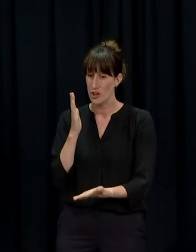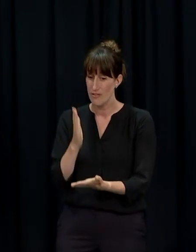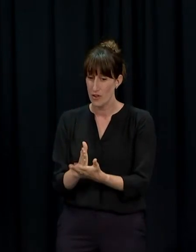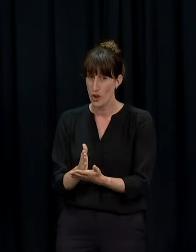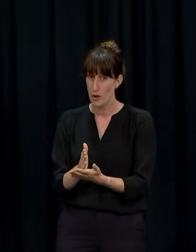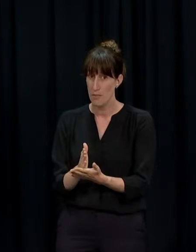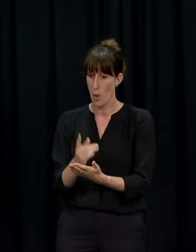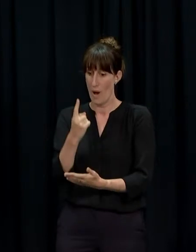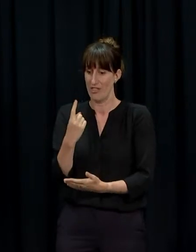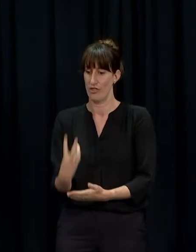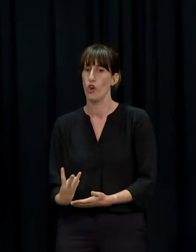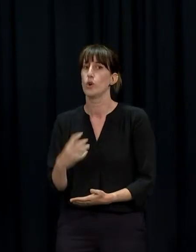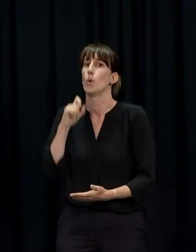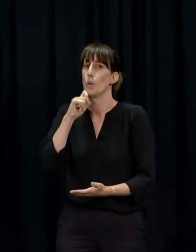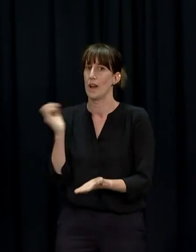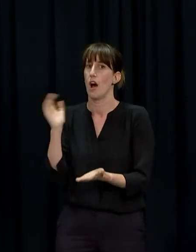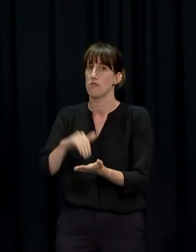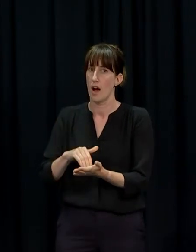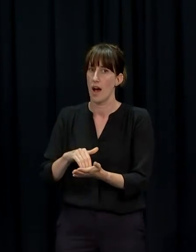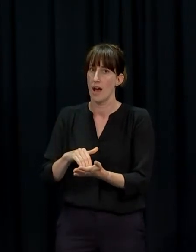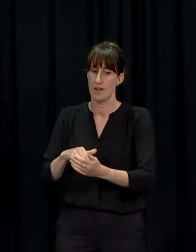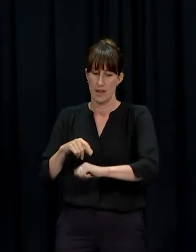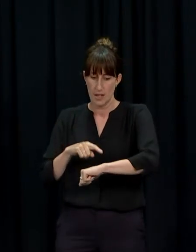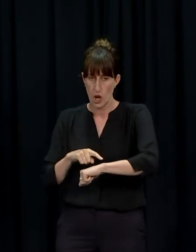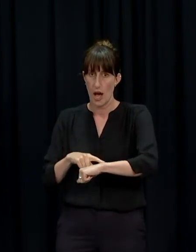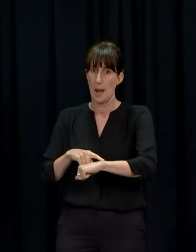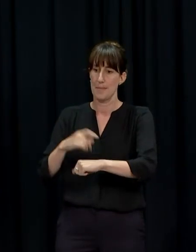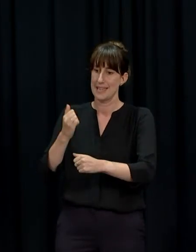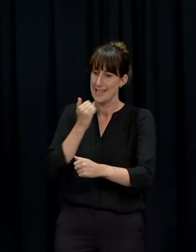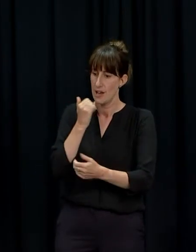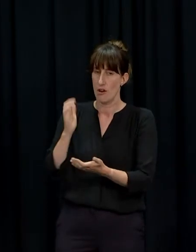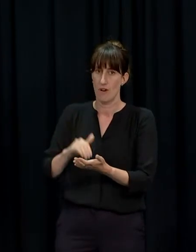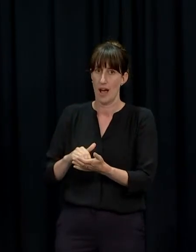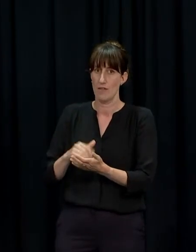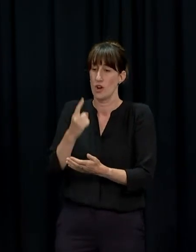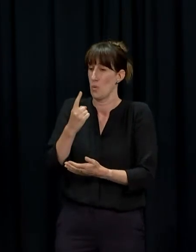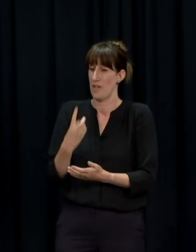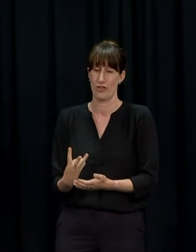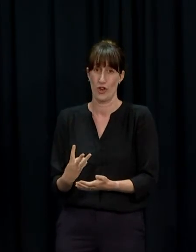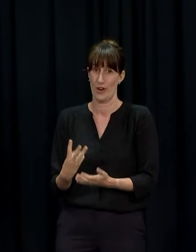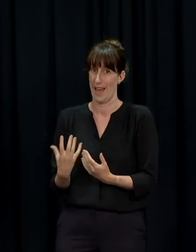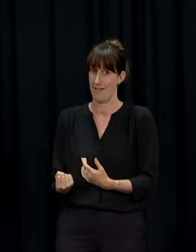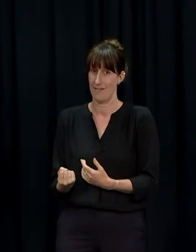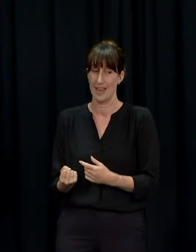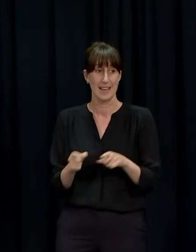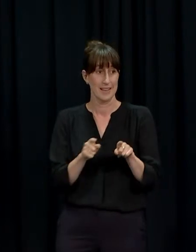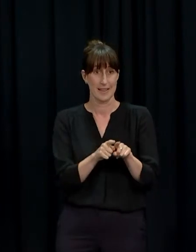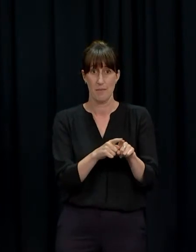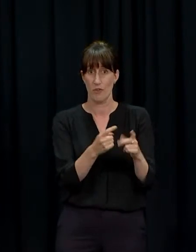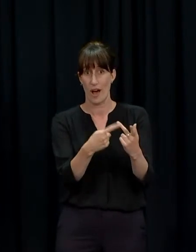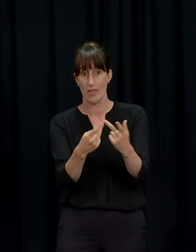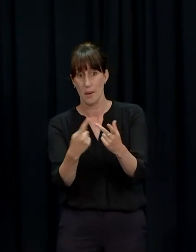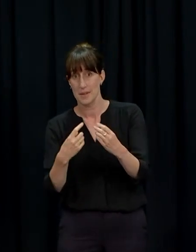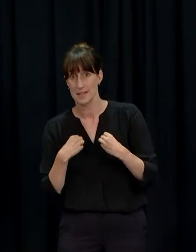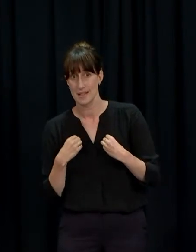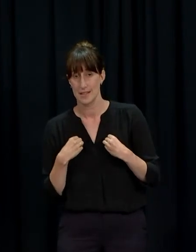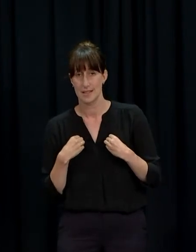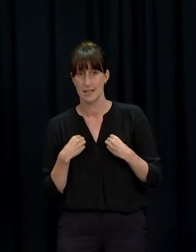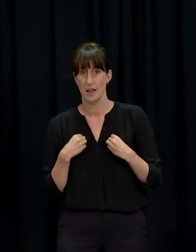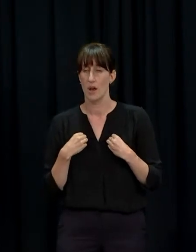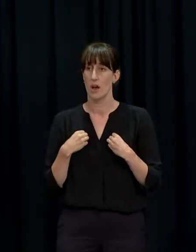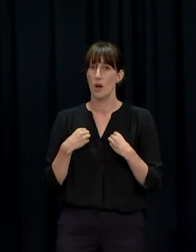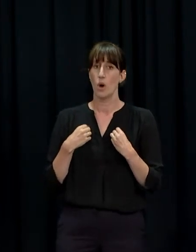of those, around exact dates and numbers and when they will arrive. This is the same for businesses. What we have said to those suppliers is,